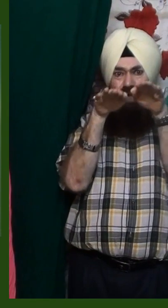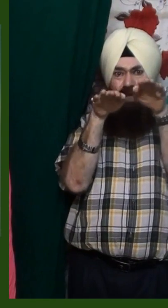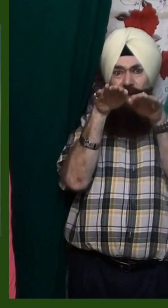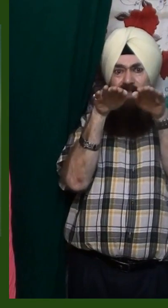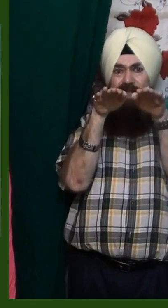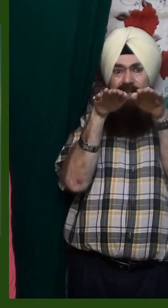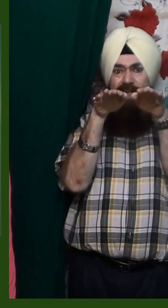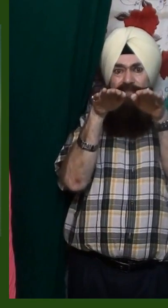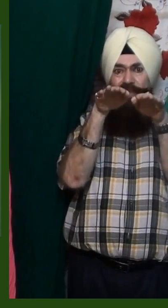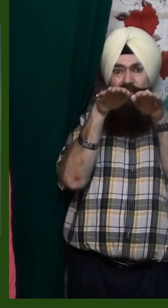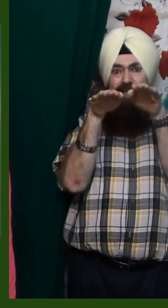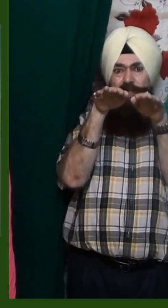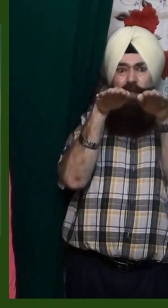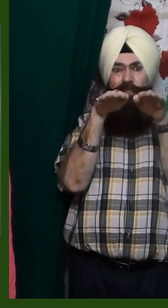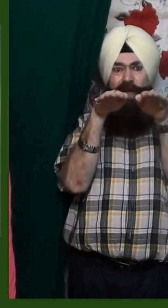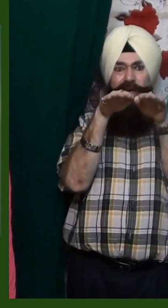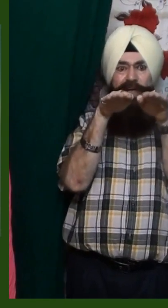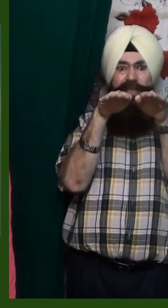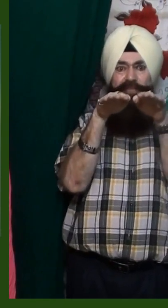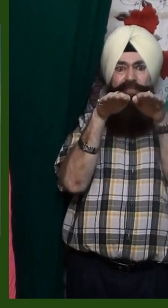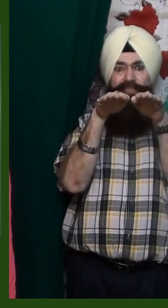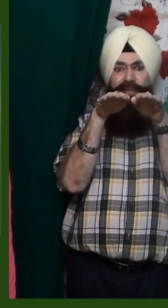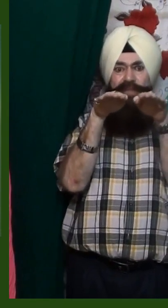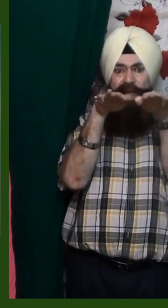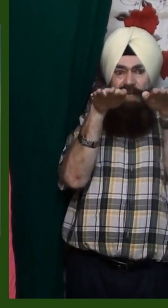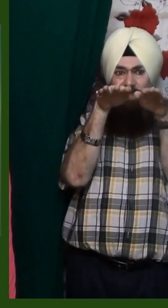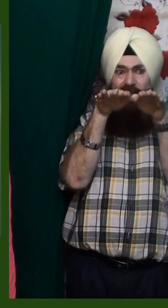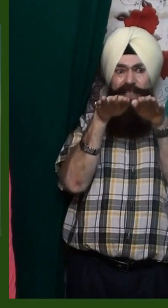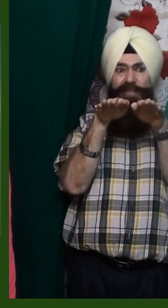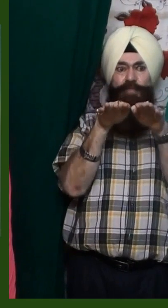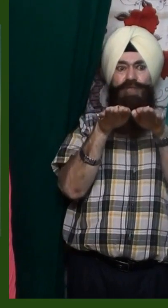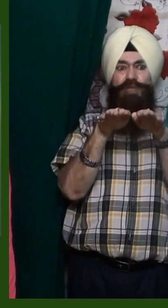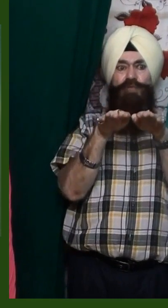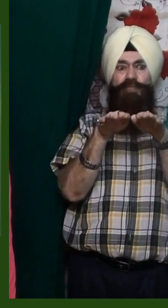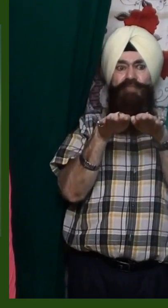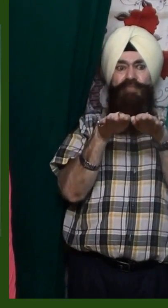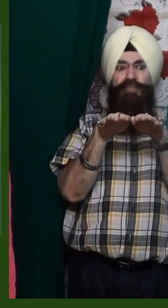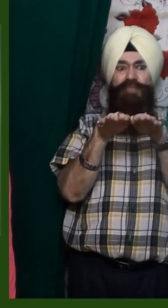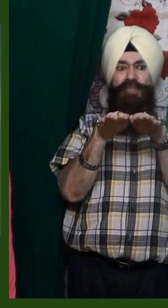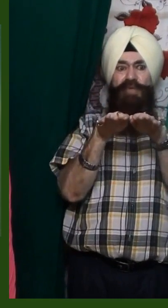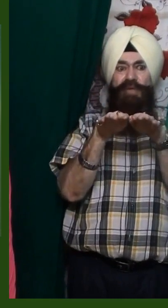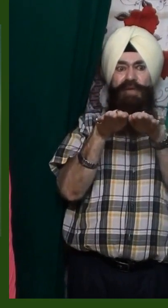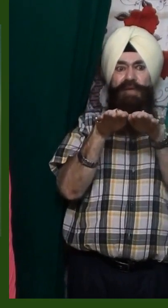with zero velocity with respect to one another. The relative velocity will be zero.